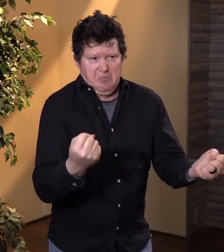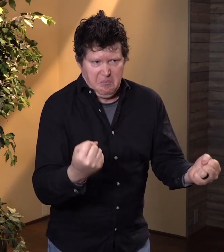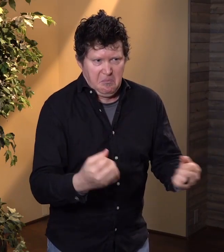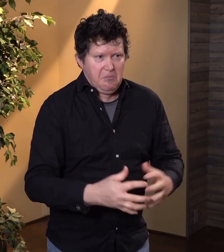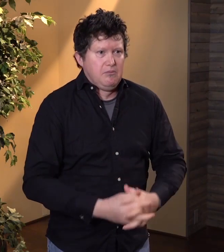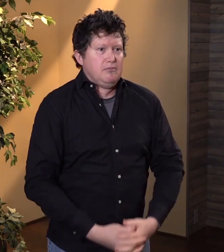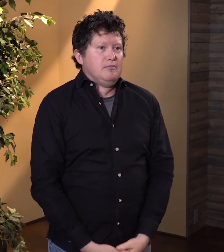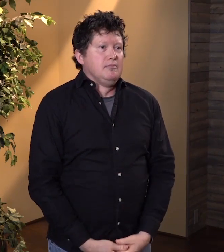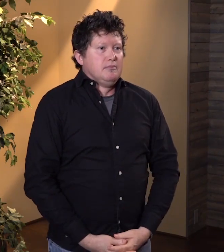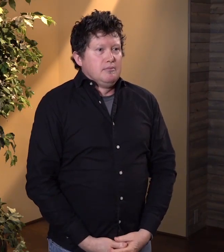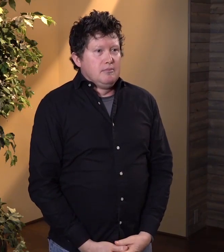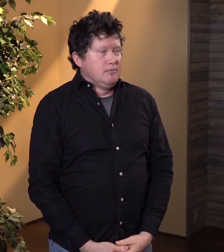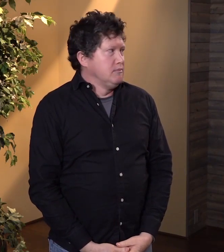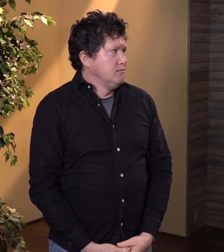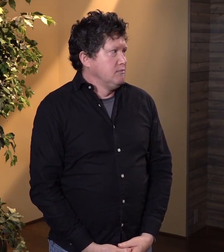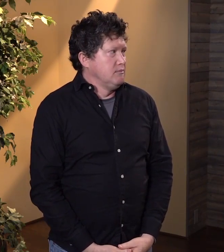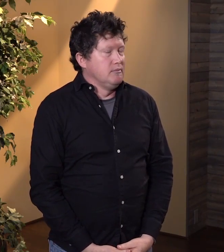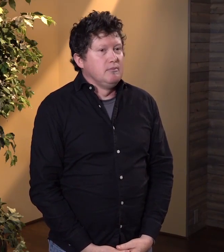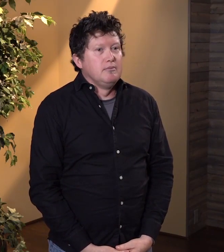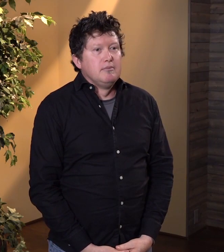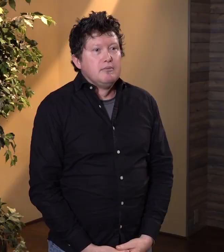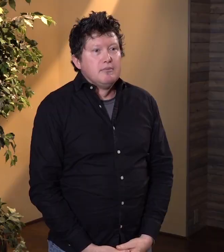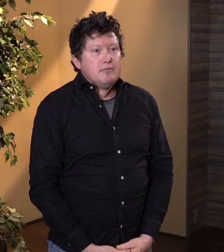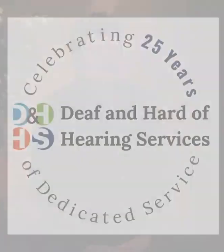other variants.